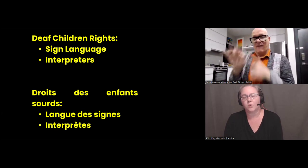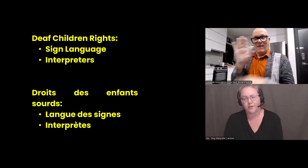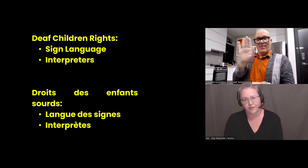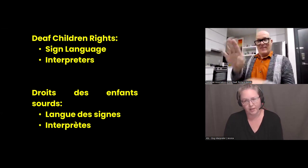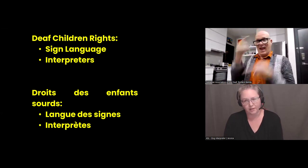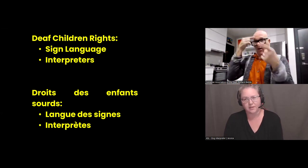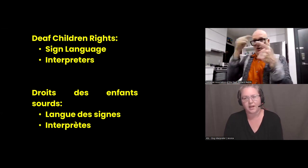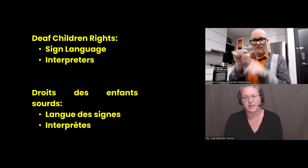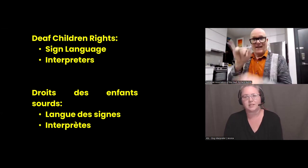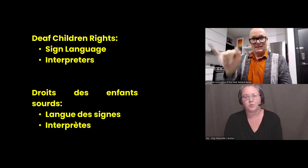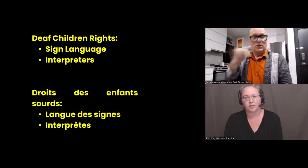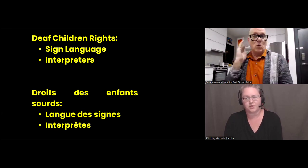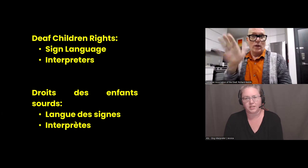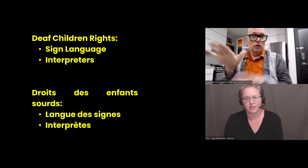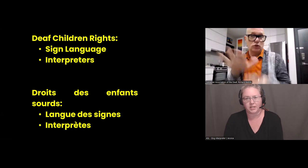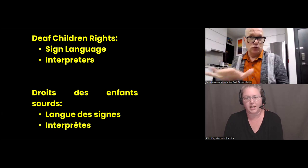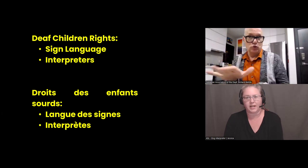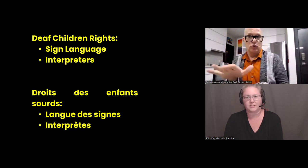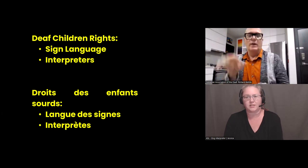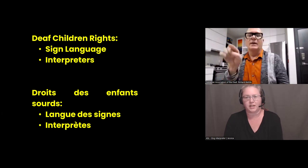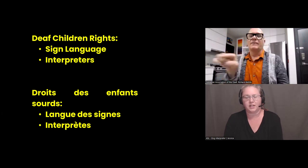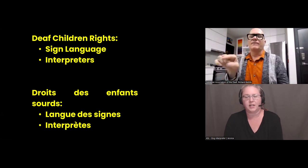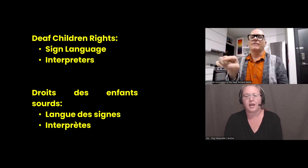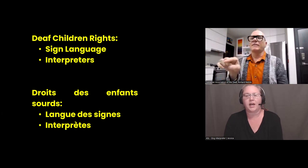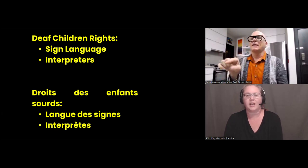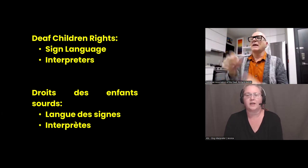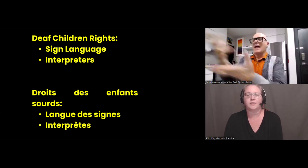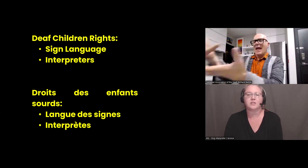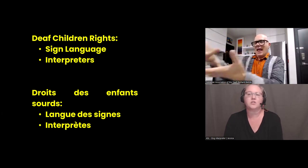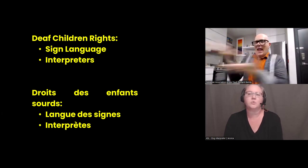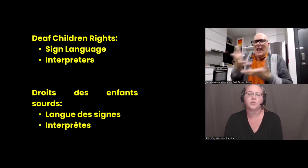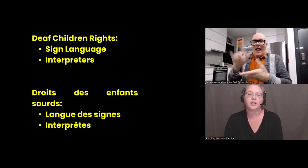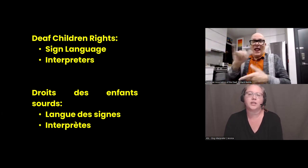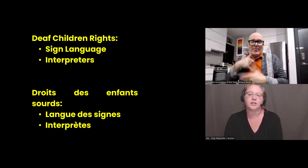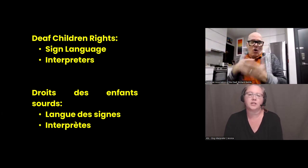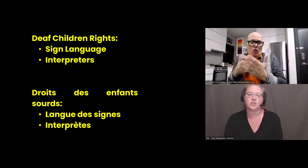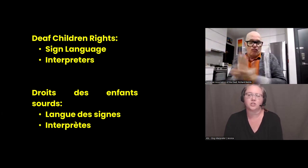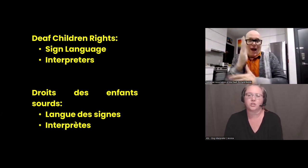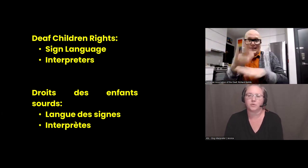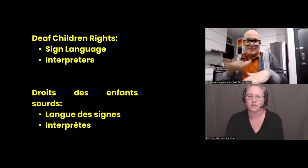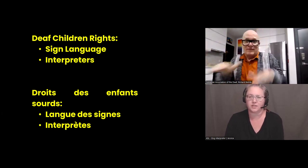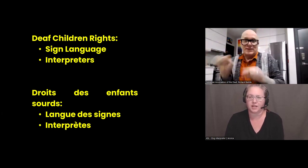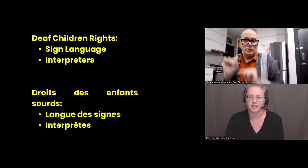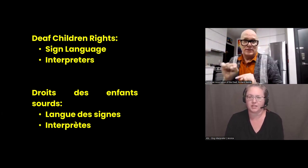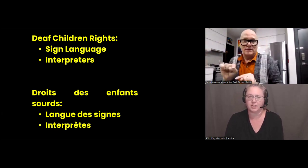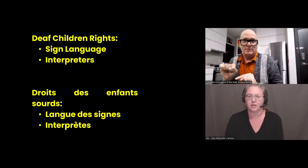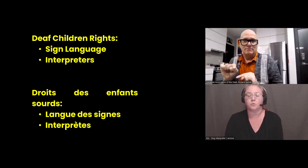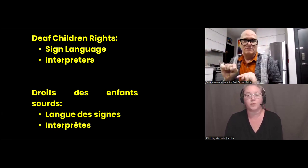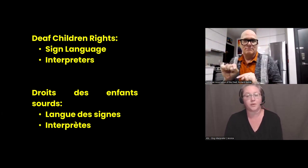One thing that WFD has done is to work in conjunction with the CAD. And when we think